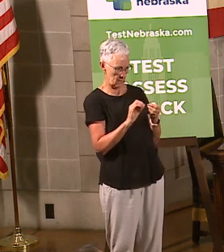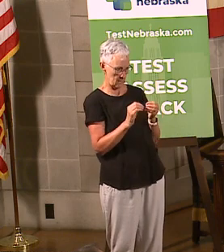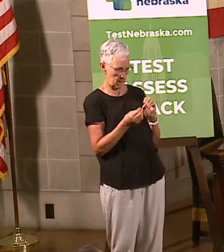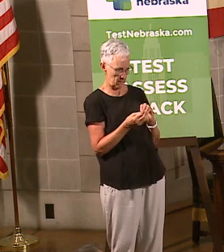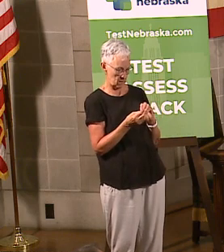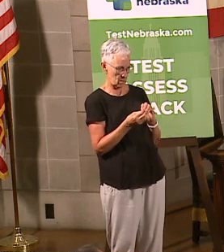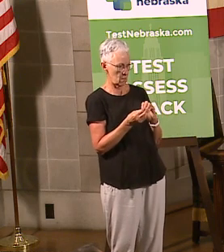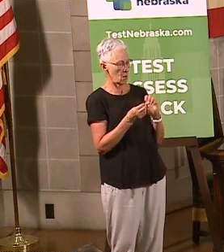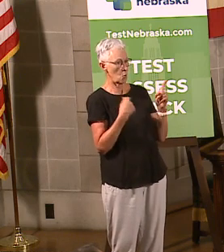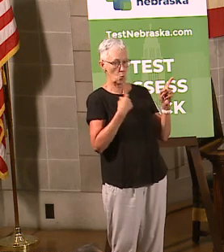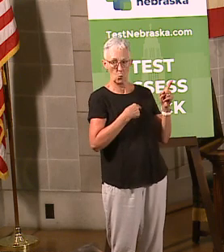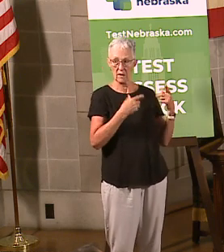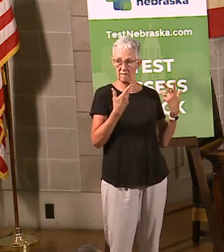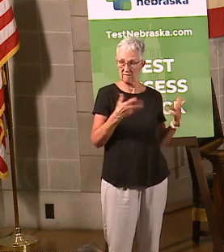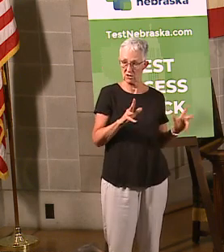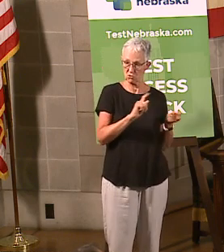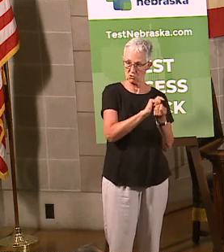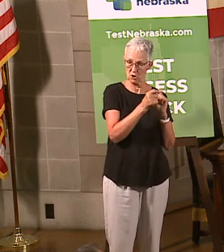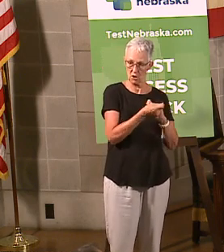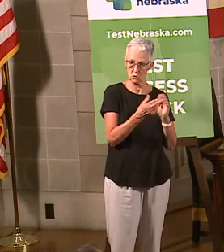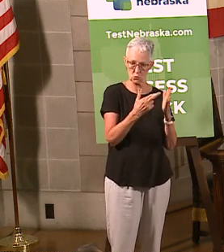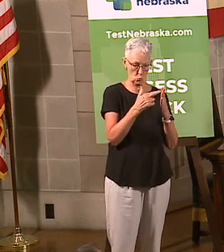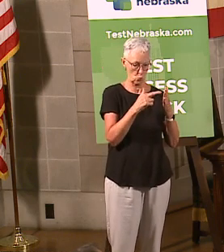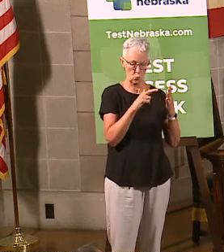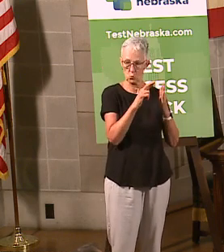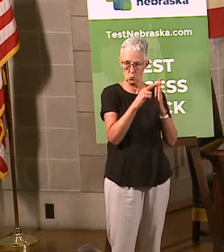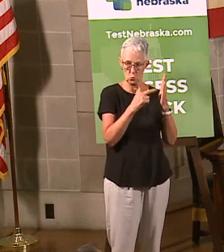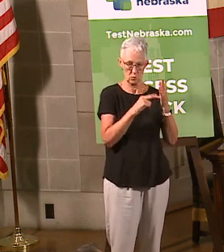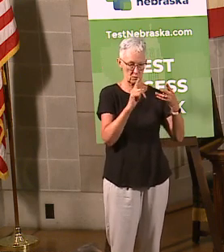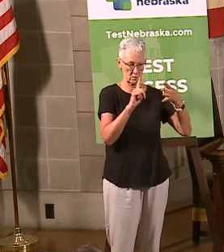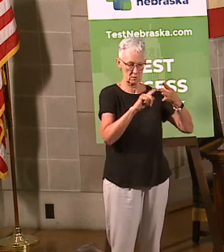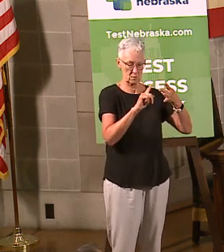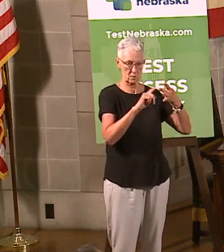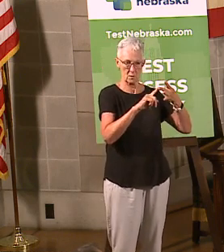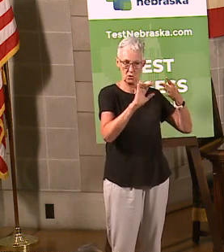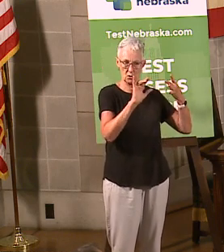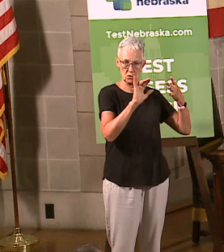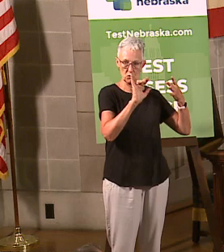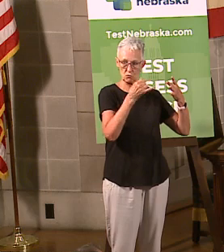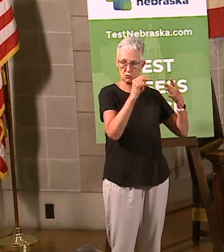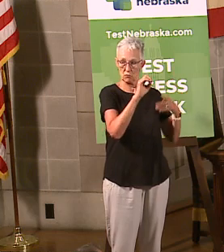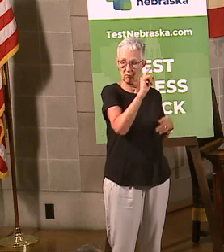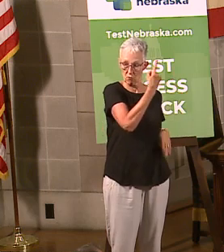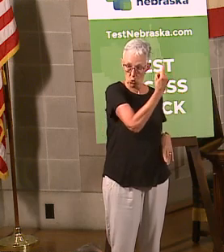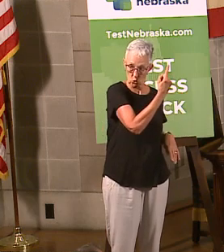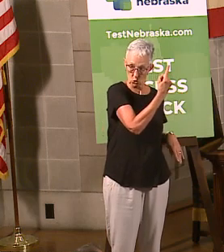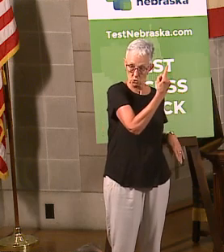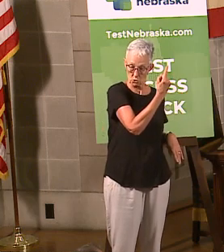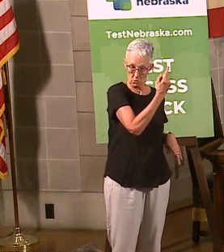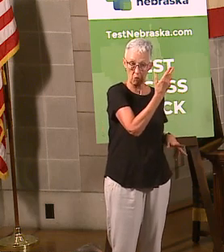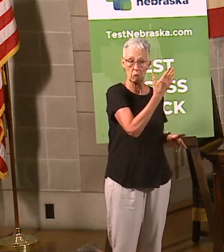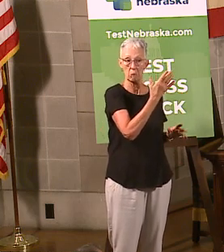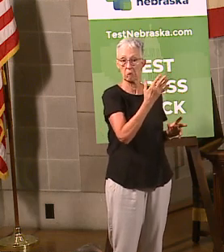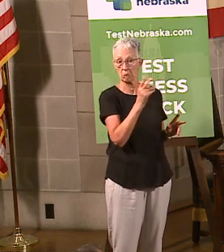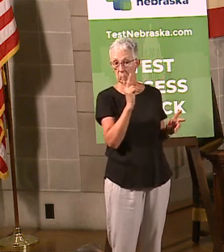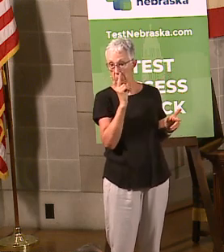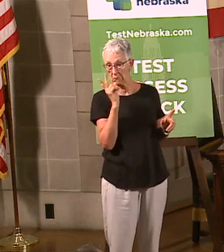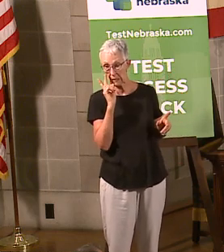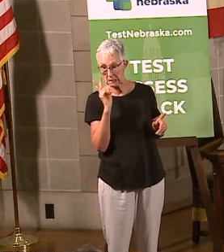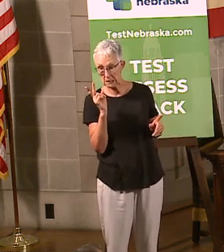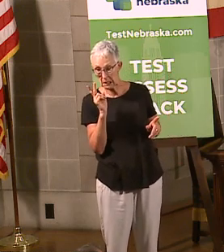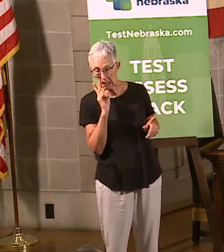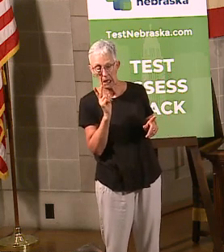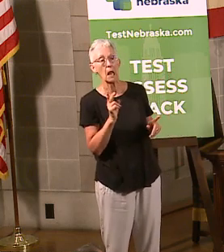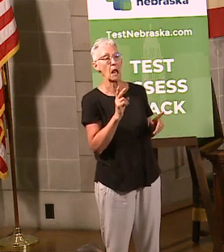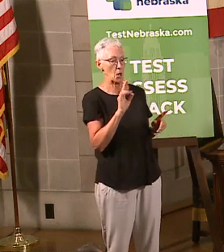June 15th now. We're actually making the announcement for June 22nd, so it'll be actually 3 weeks. So we're taking this a step at a time